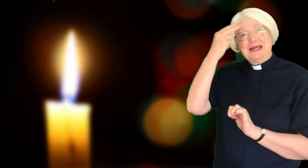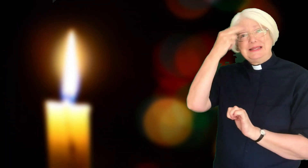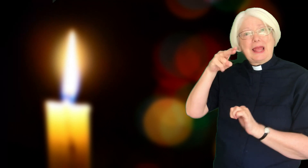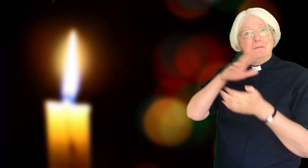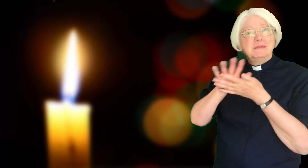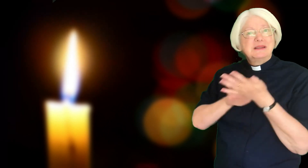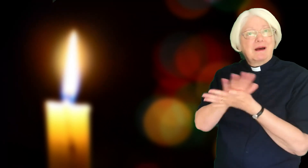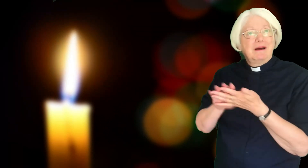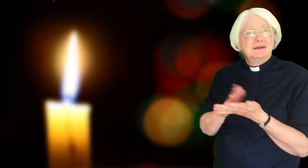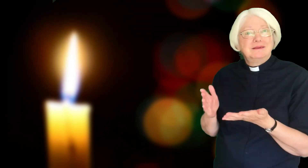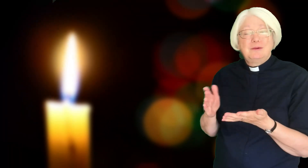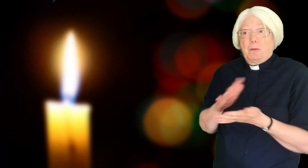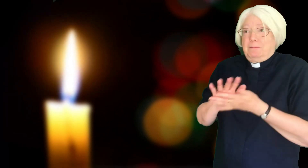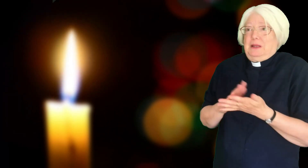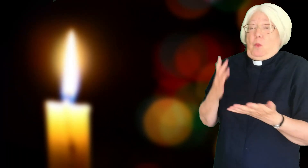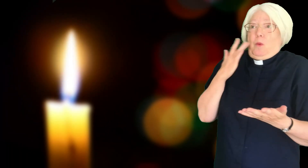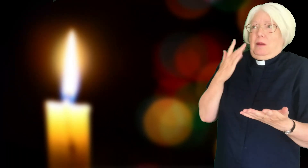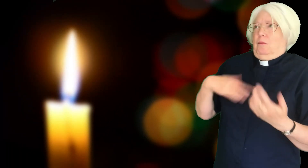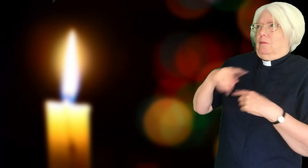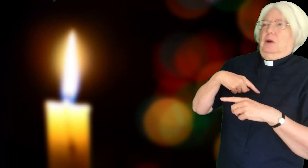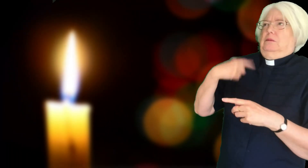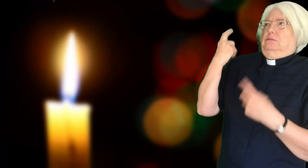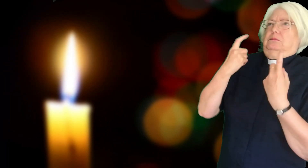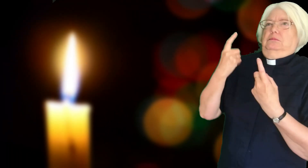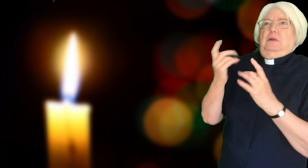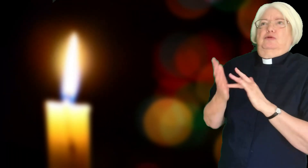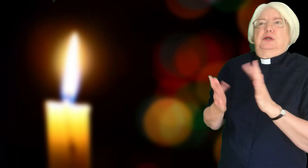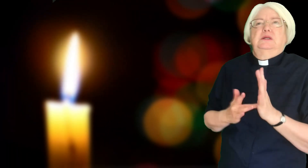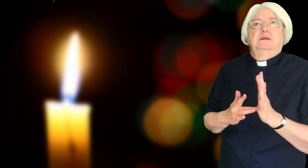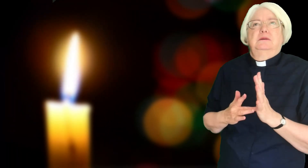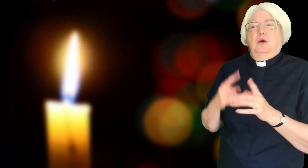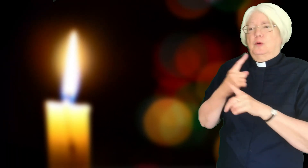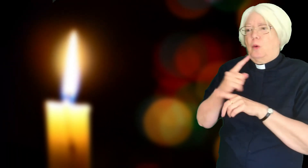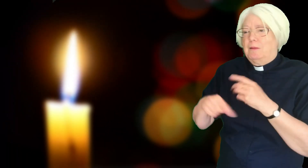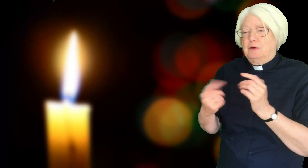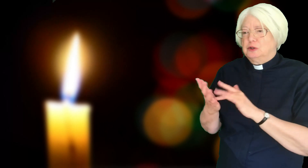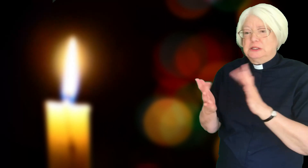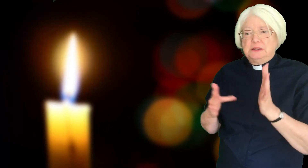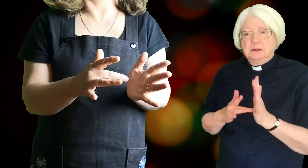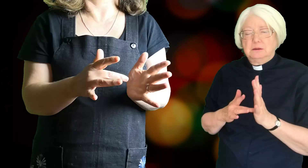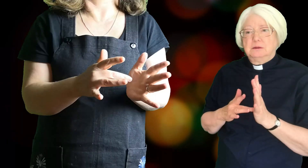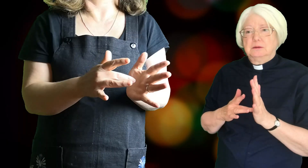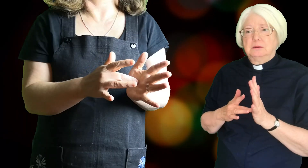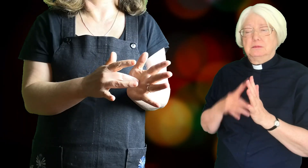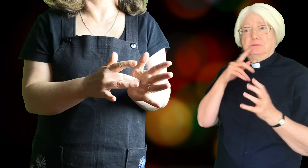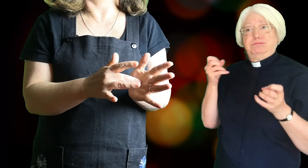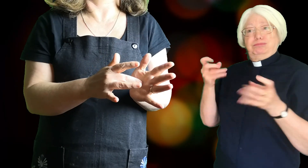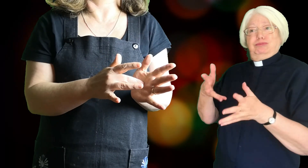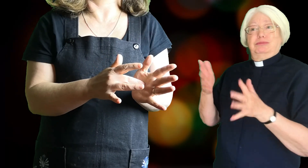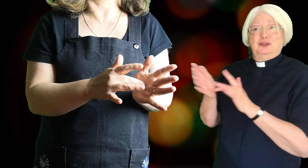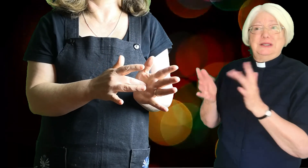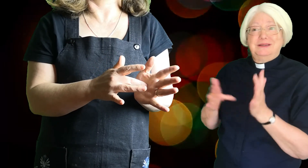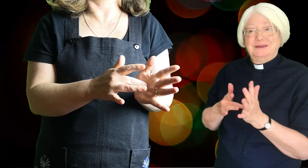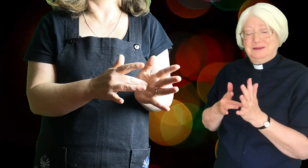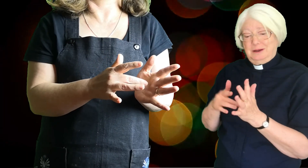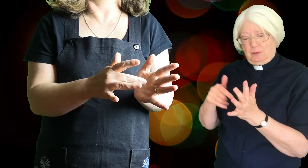And deaf people use the sign of the nail prints as Jesus's name sign. So whenever we talk about Jesus,